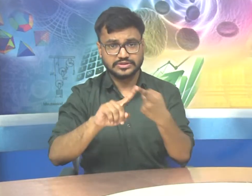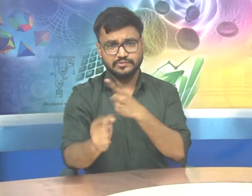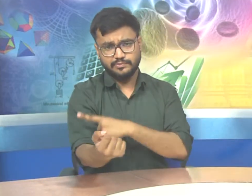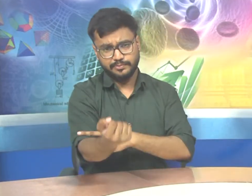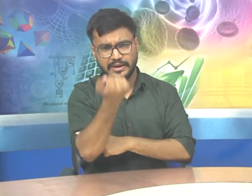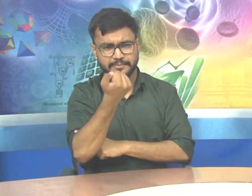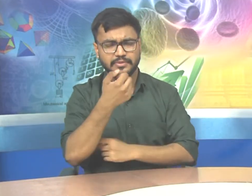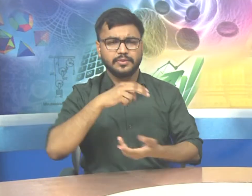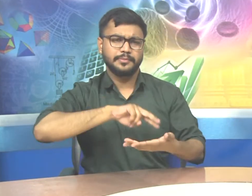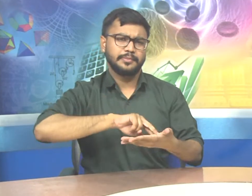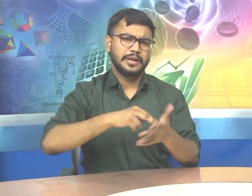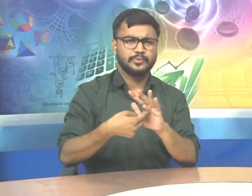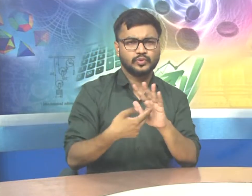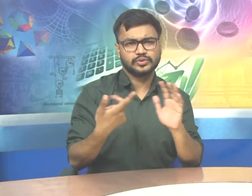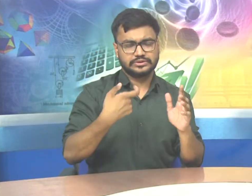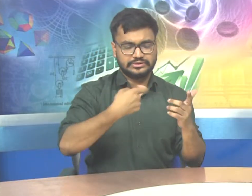Next is kinetic energy.